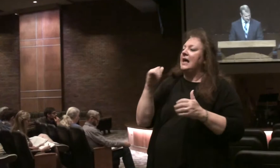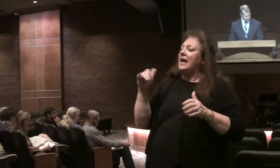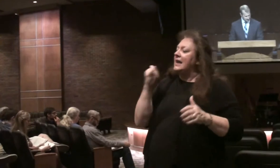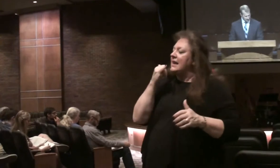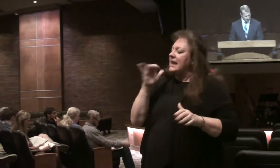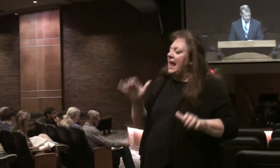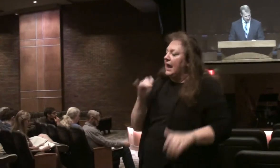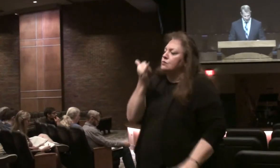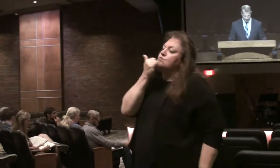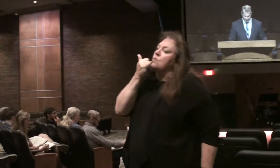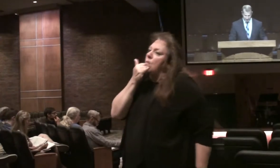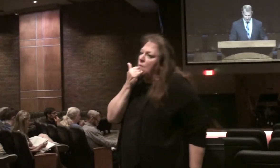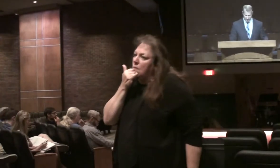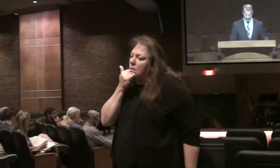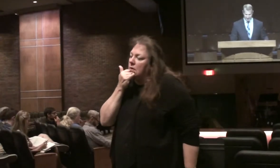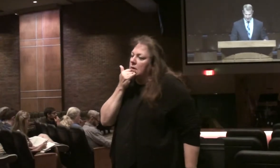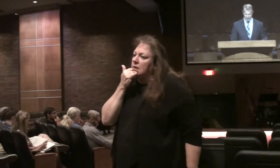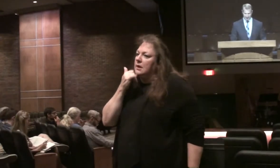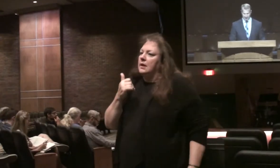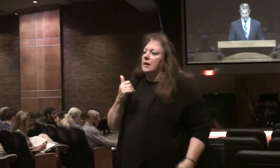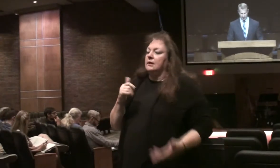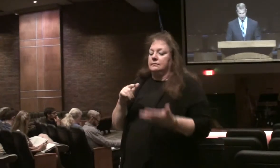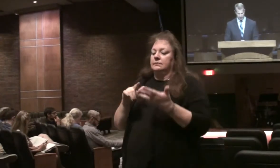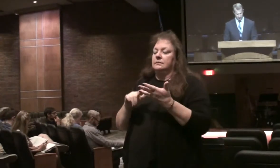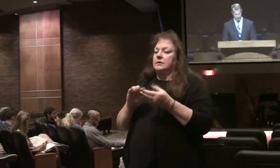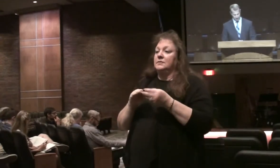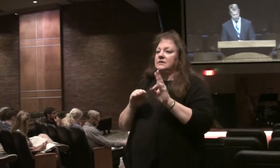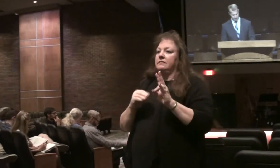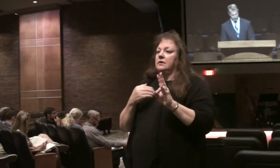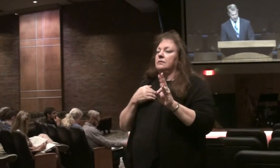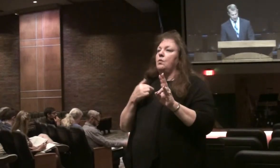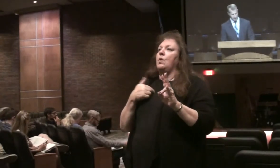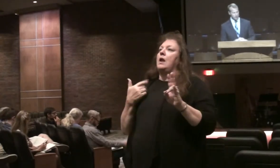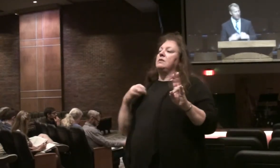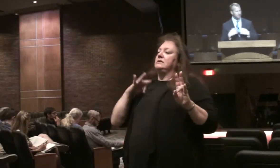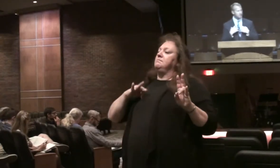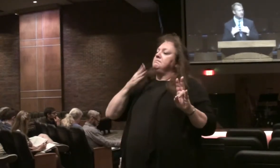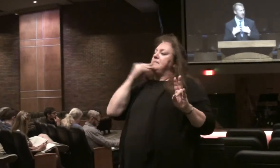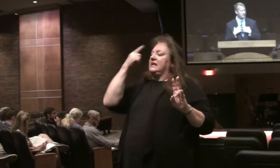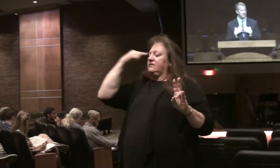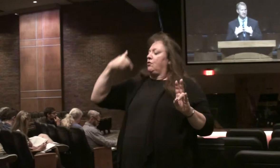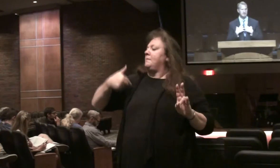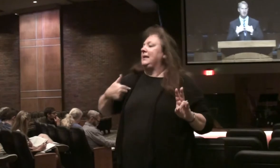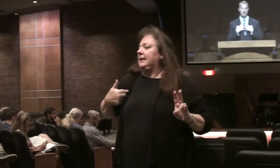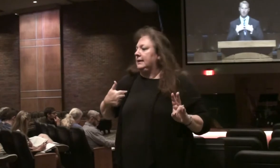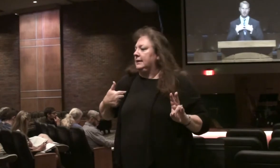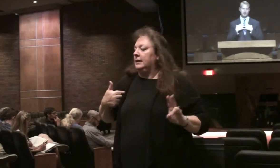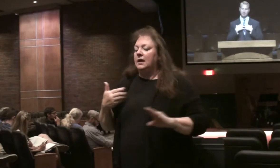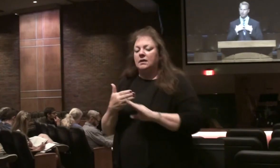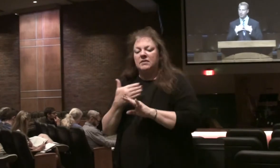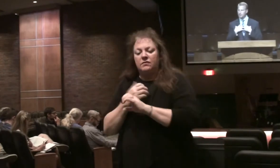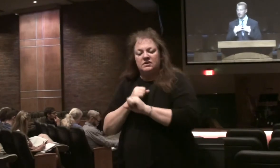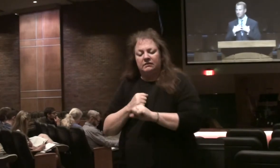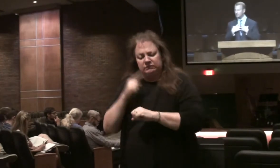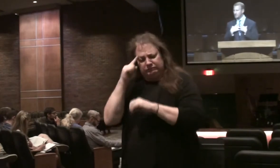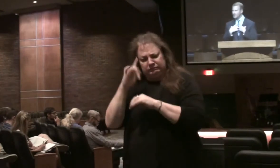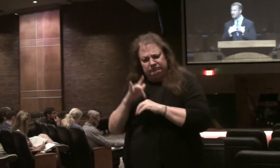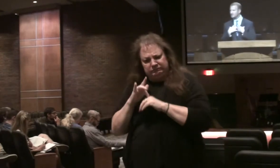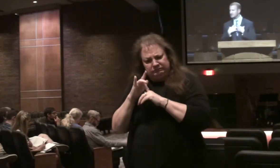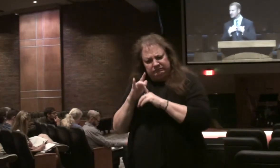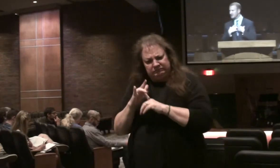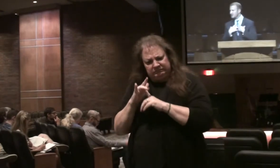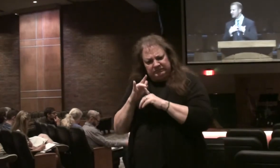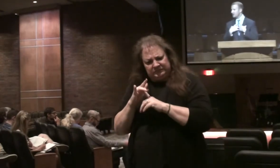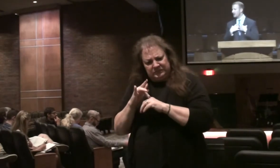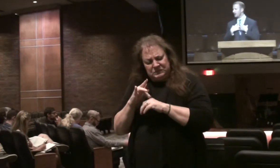continues. Love does not seek its own. You know, before salvation, we are consumed and